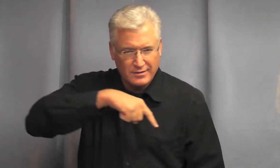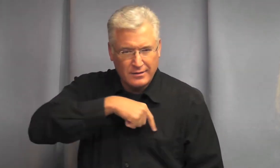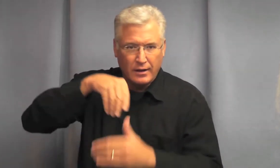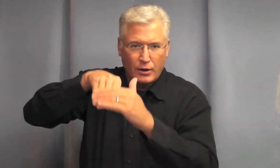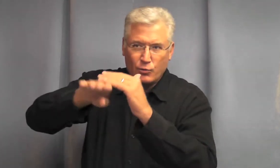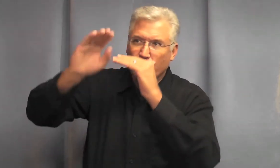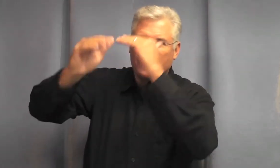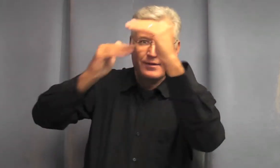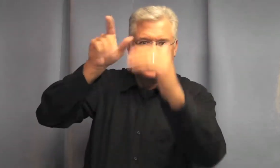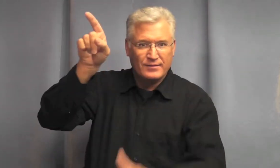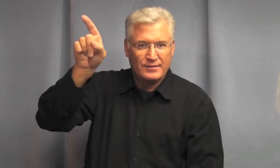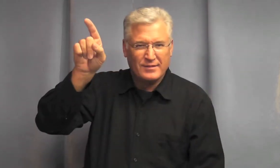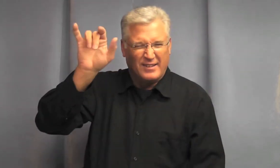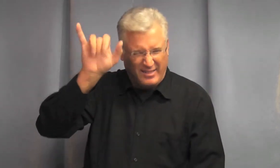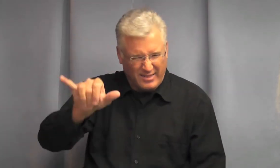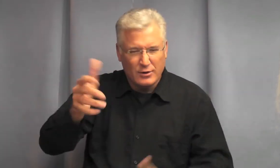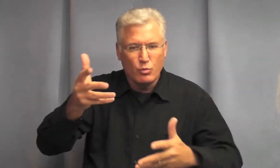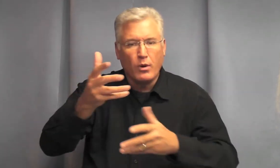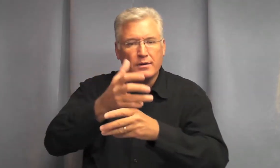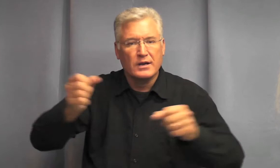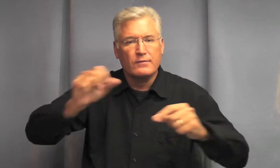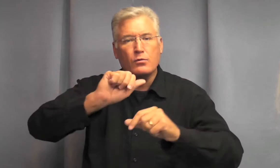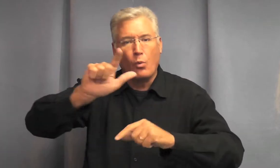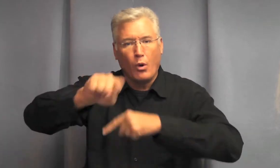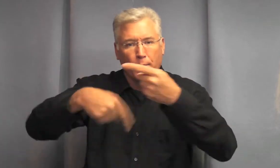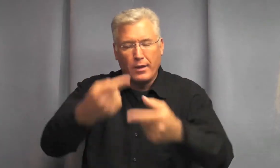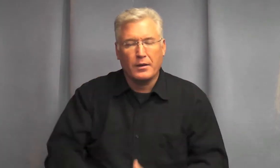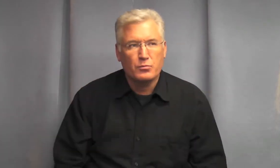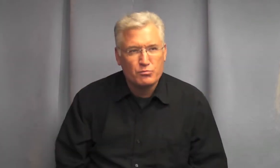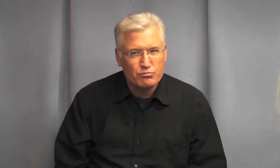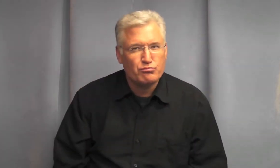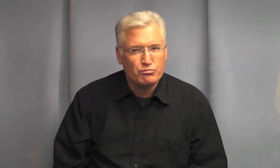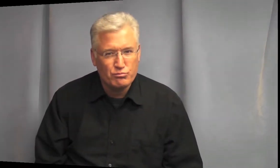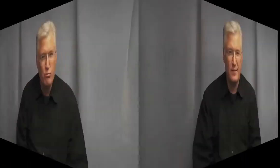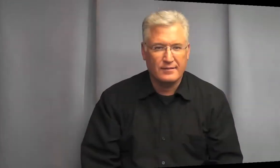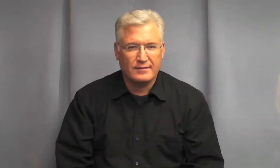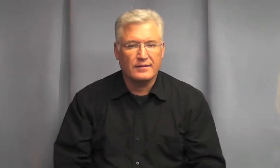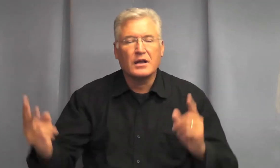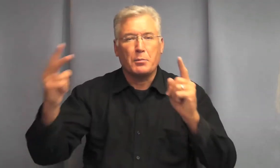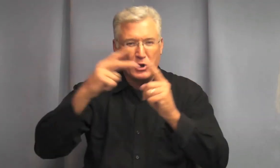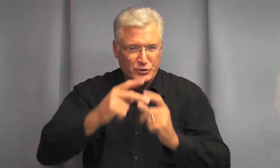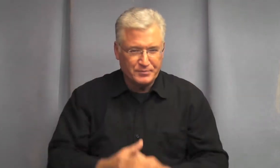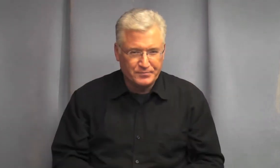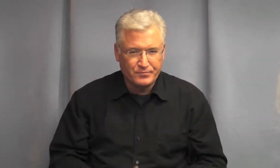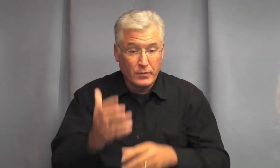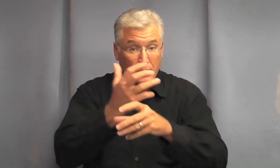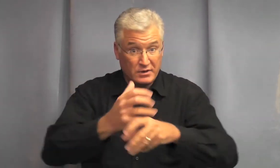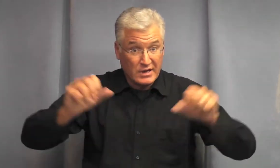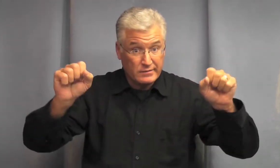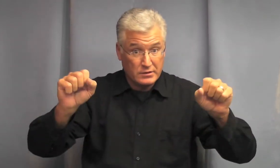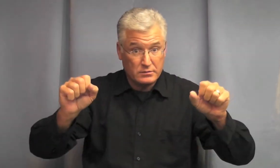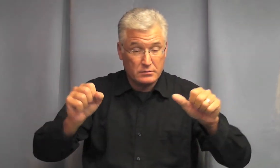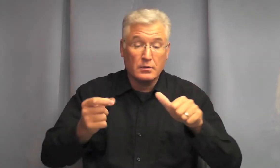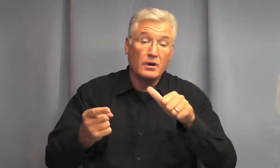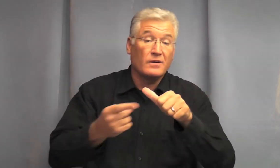delivered us into heaven, and that's salvation. Let's apply this to our Christian